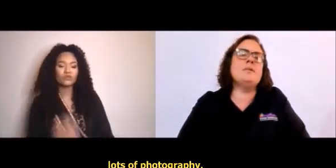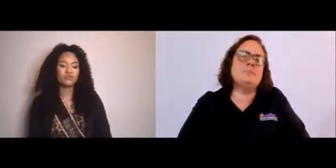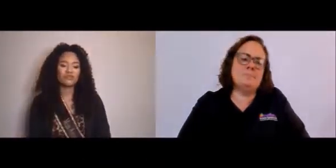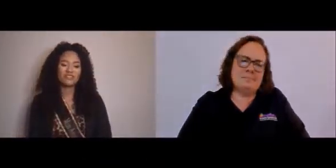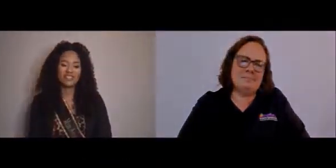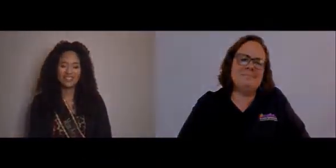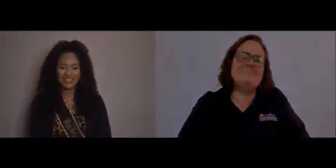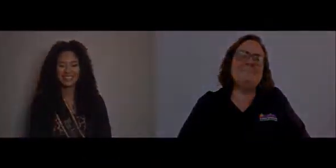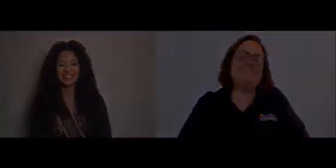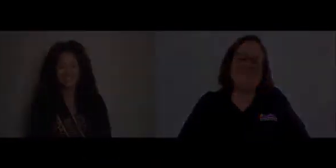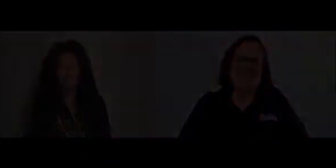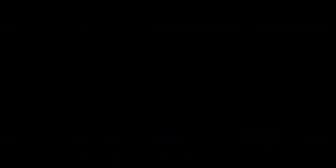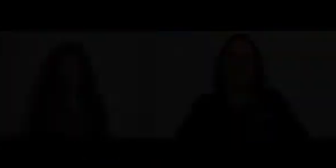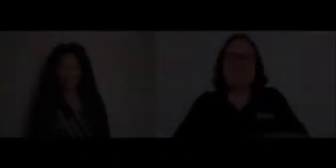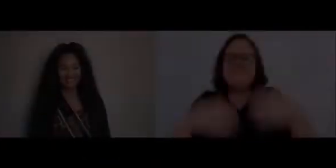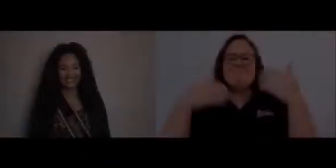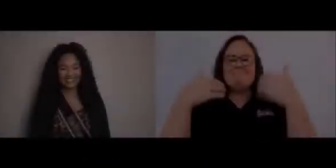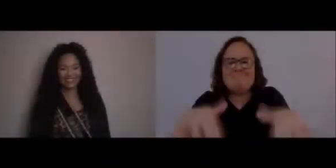photography.